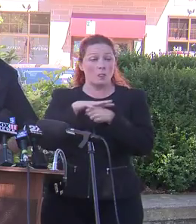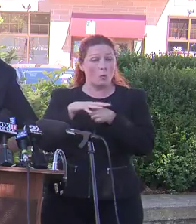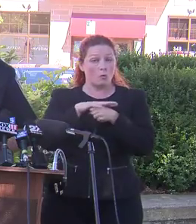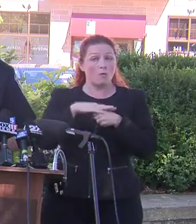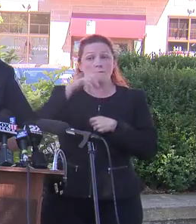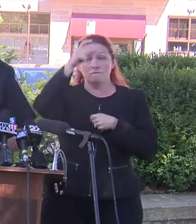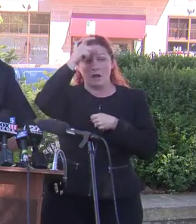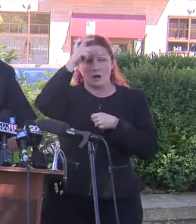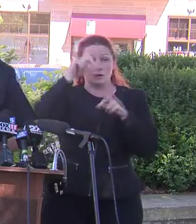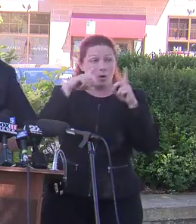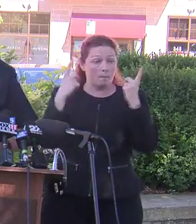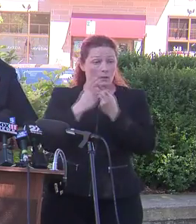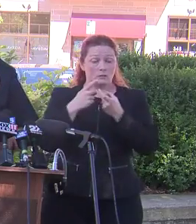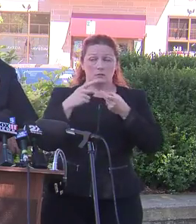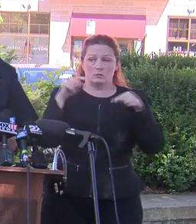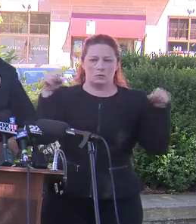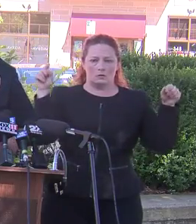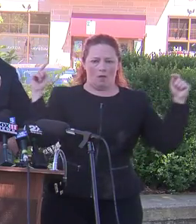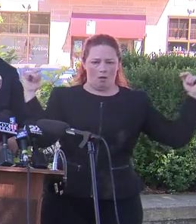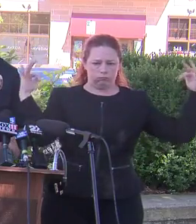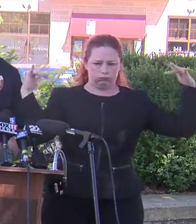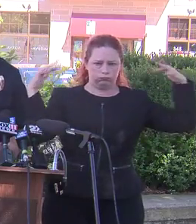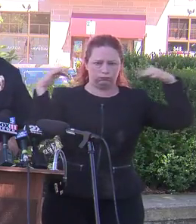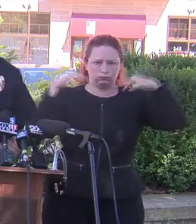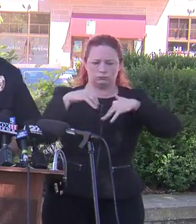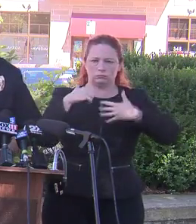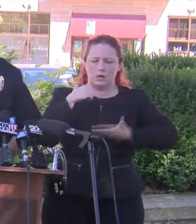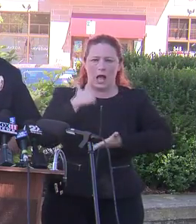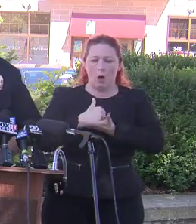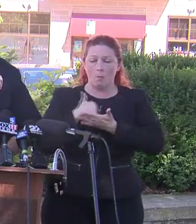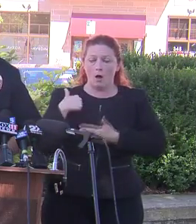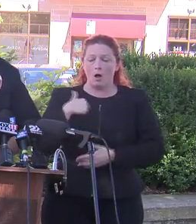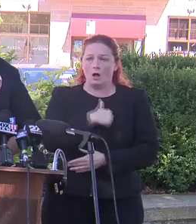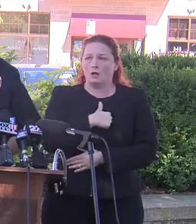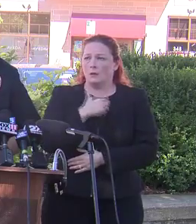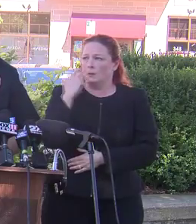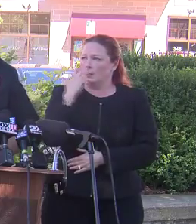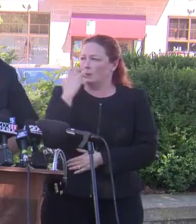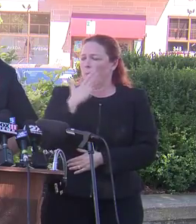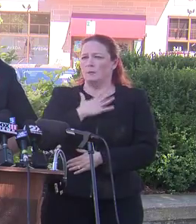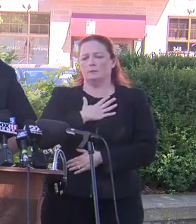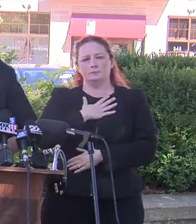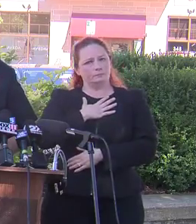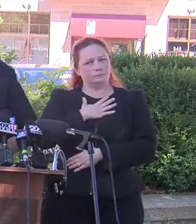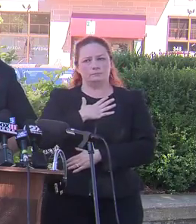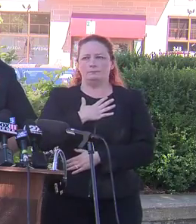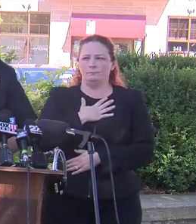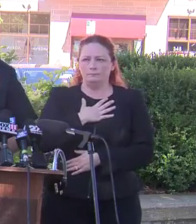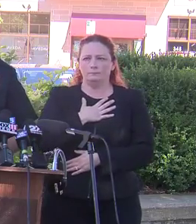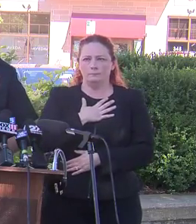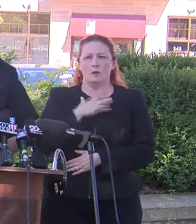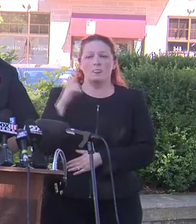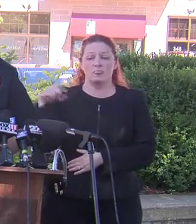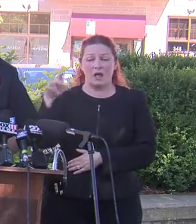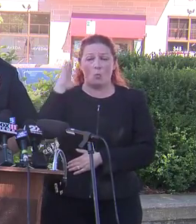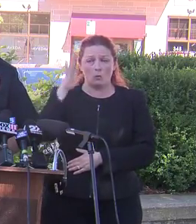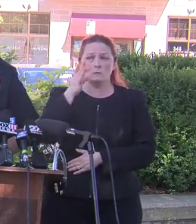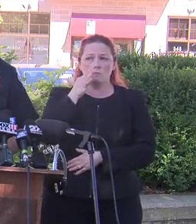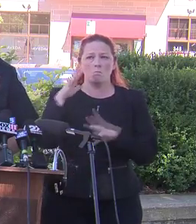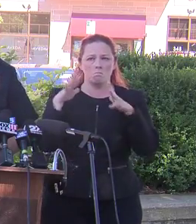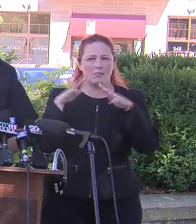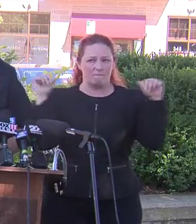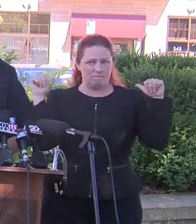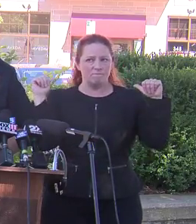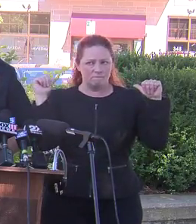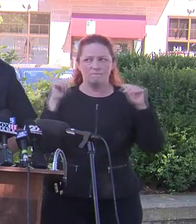fire departments that came and helped us out during this tragedy, they will be leaving, and